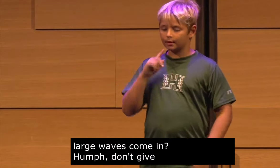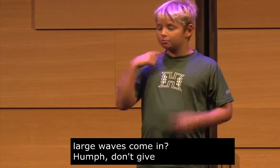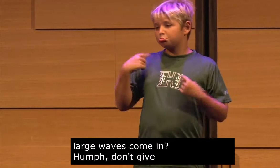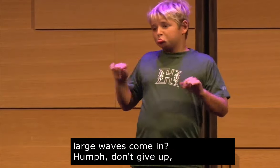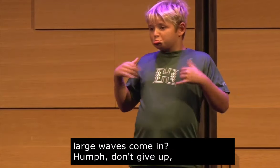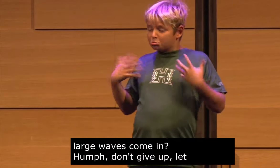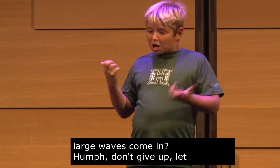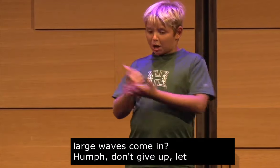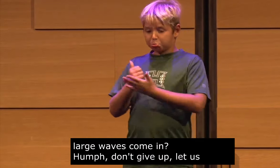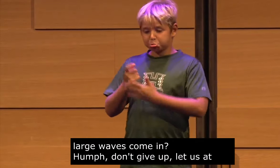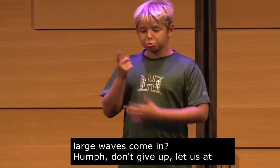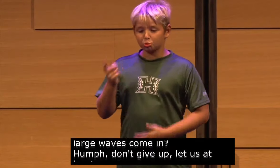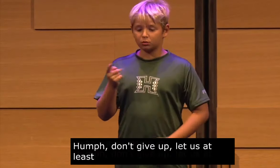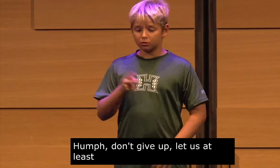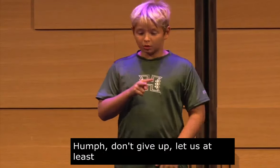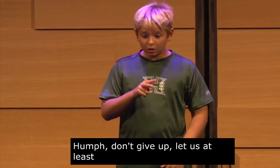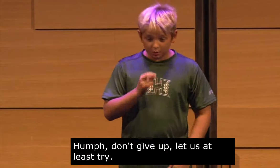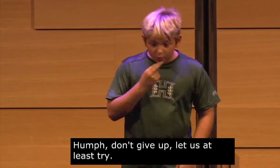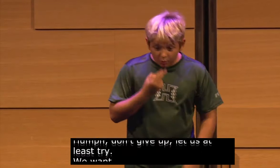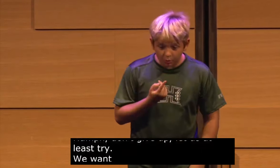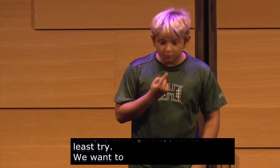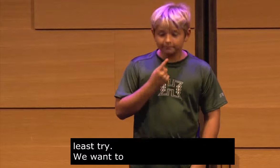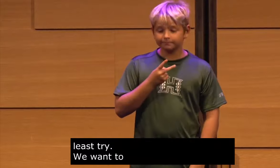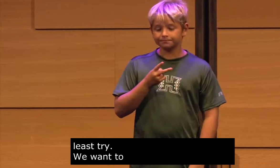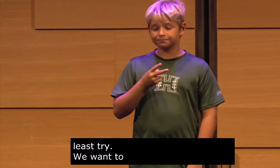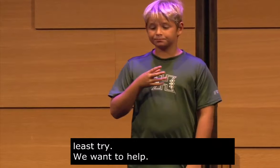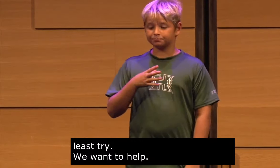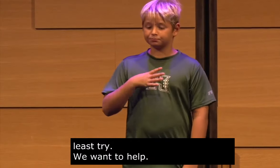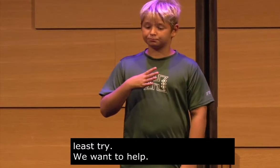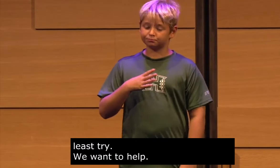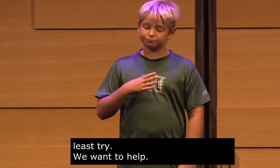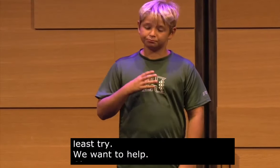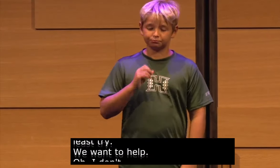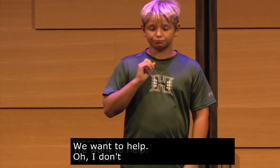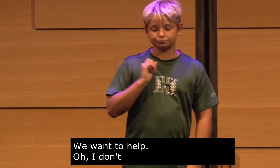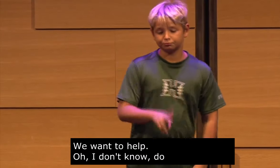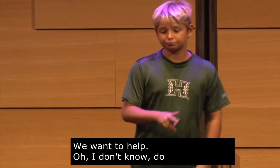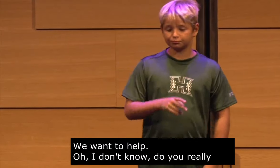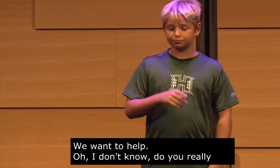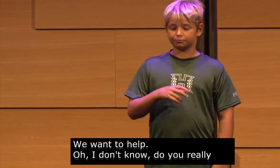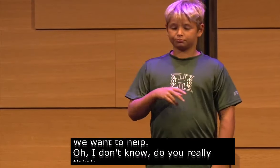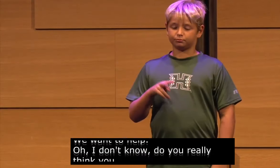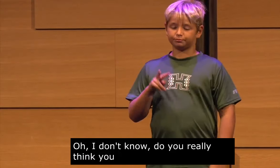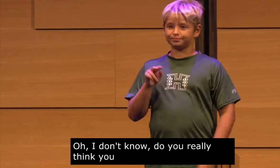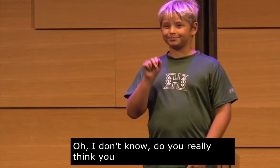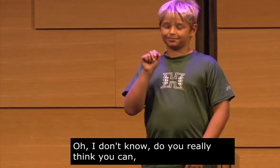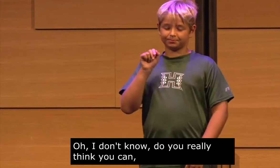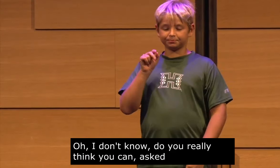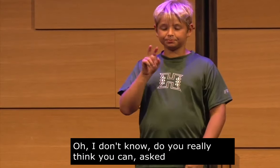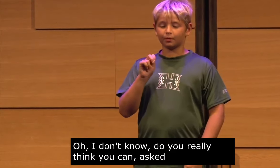least try, they replied. We want to help. Oh, I don't know. You really think you can? Asked